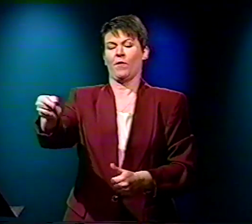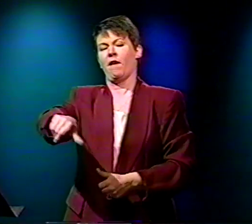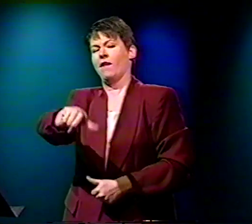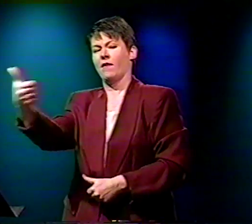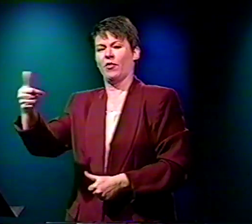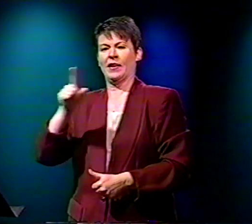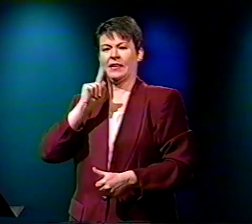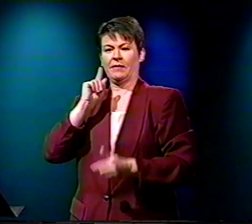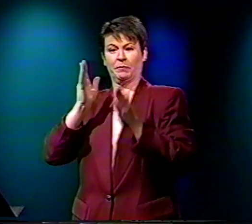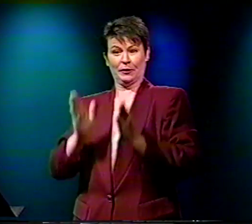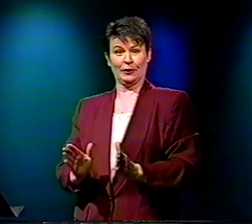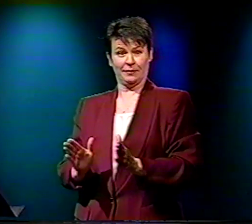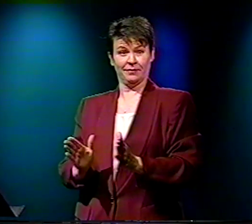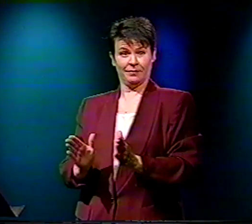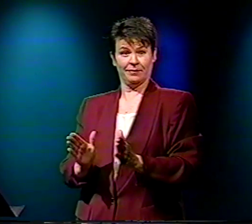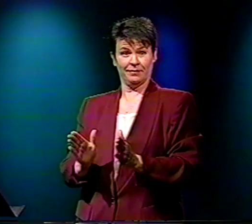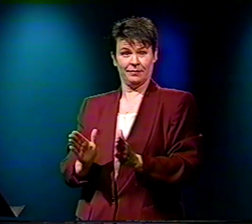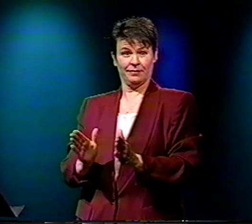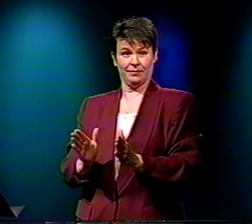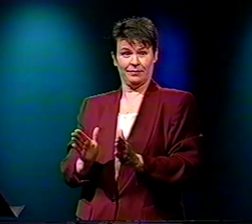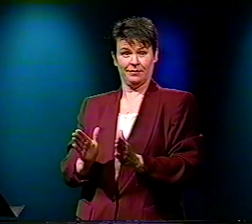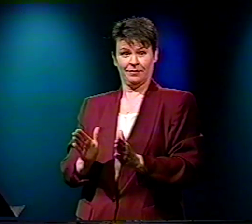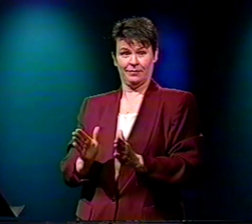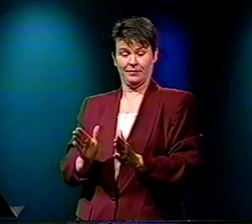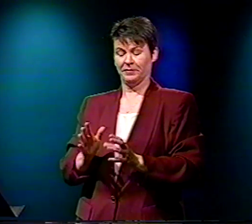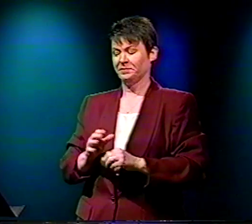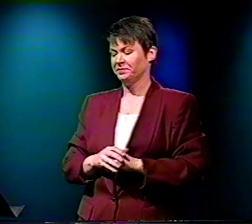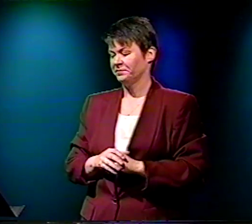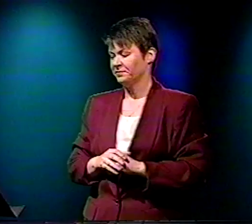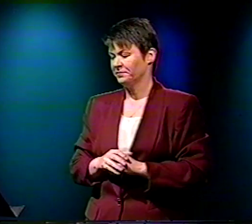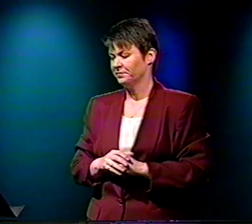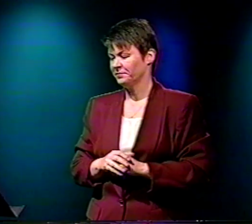pass it on and get rid of it. And they pass it on to another deaf person.